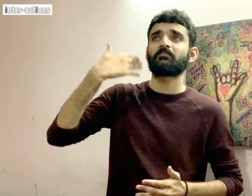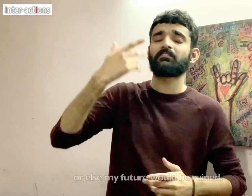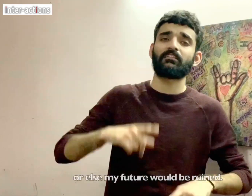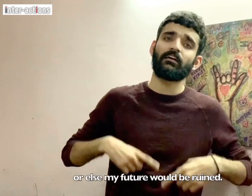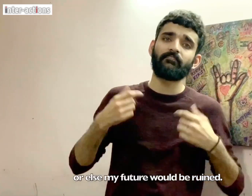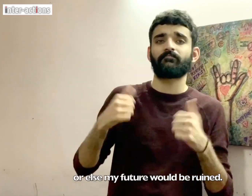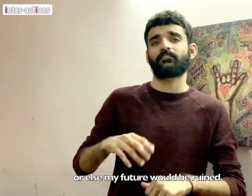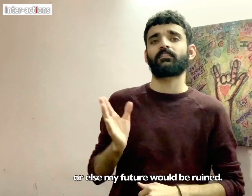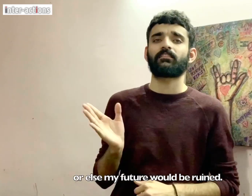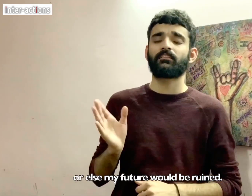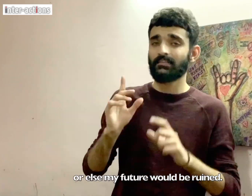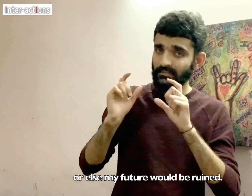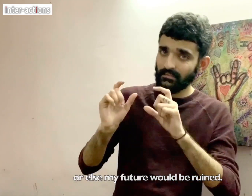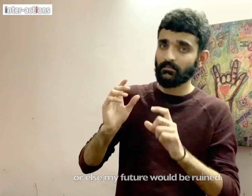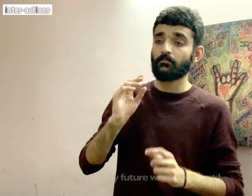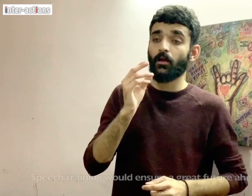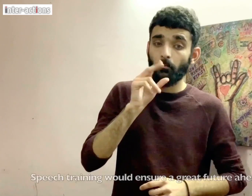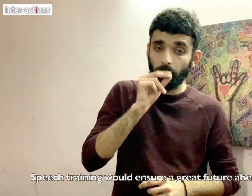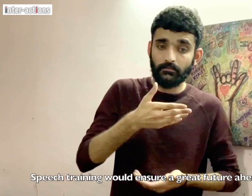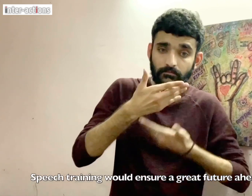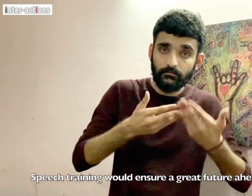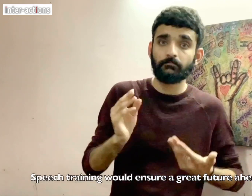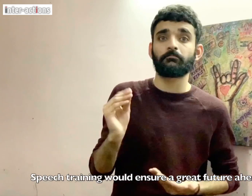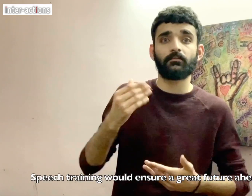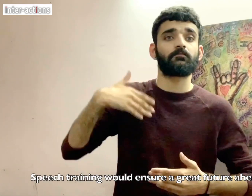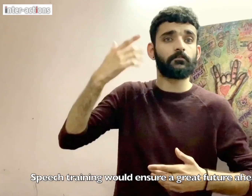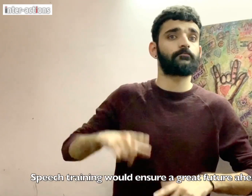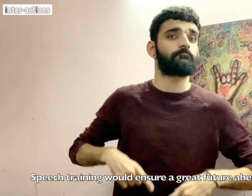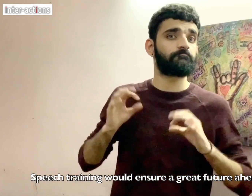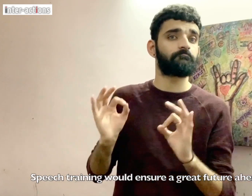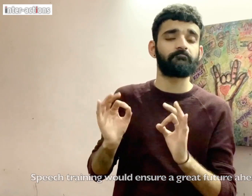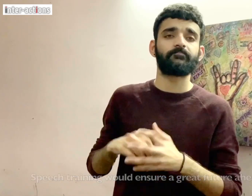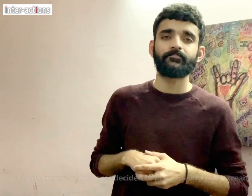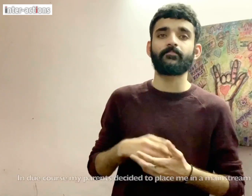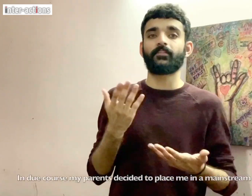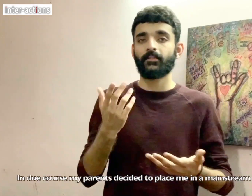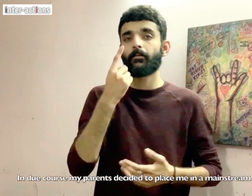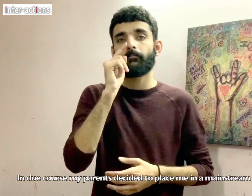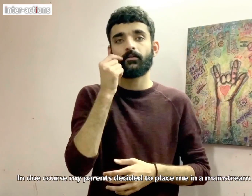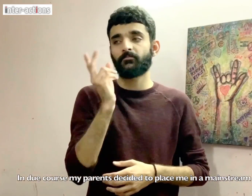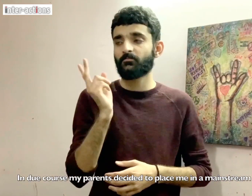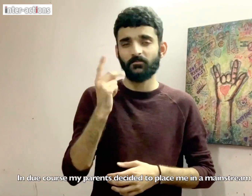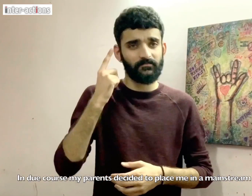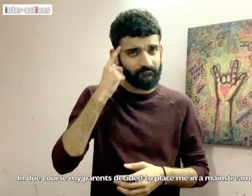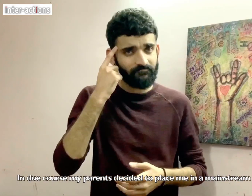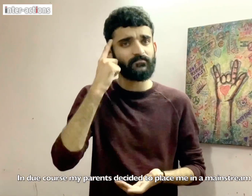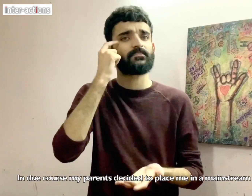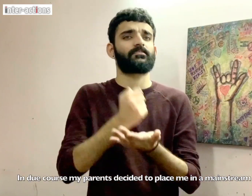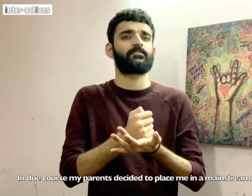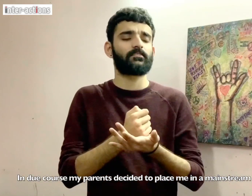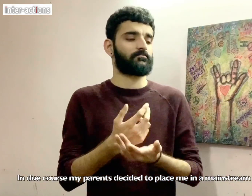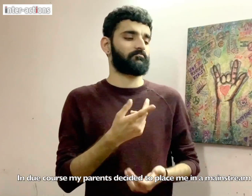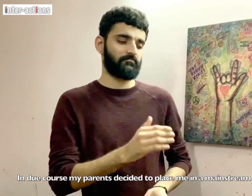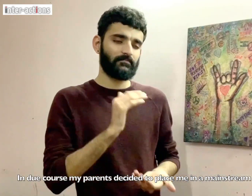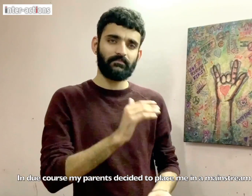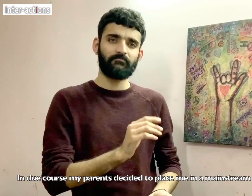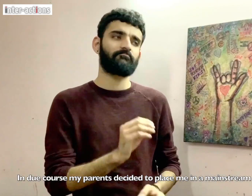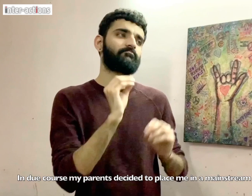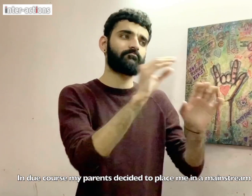to be cautious or else my future would be ruined. Speech training would ensure a great future ahead. In due course, my parents decided to place me in a mainstream